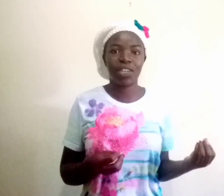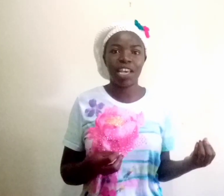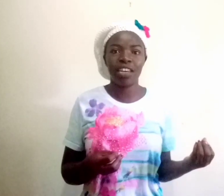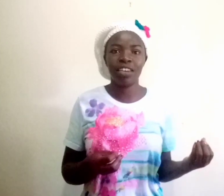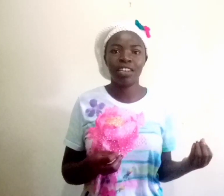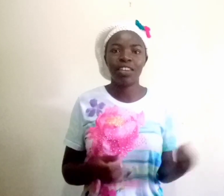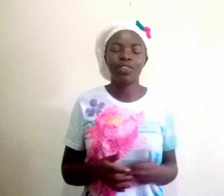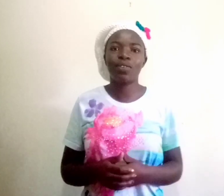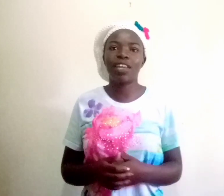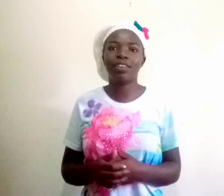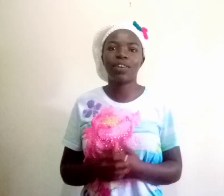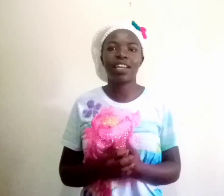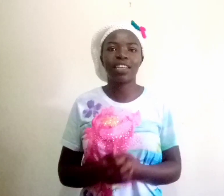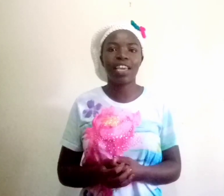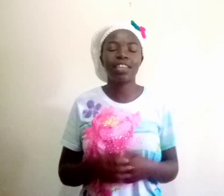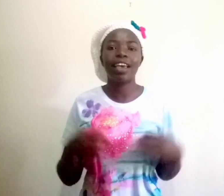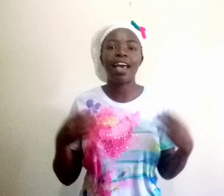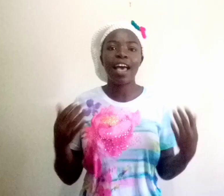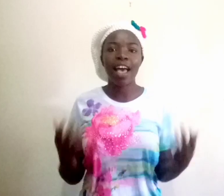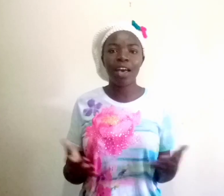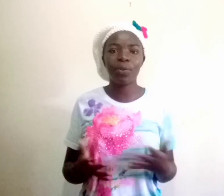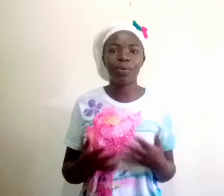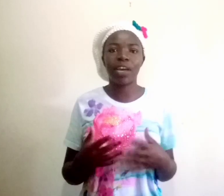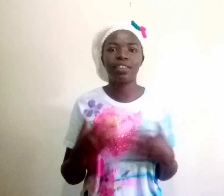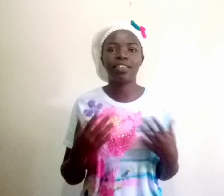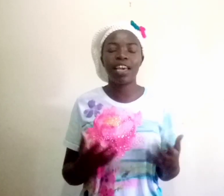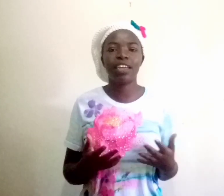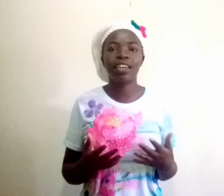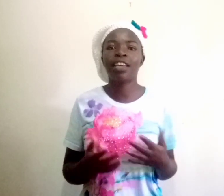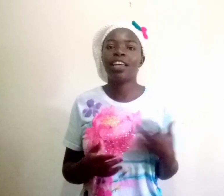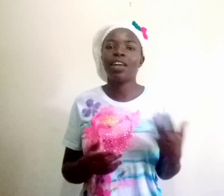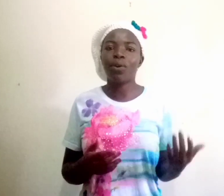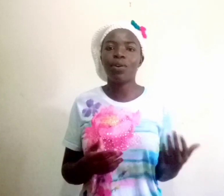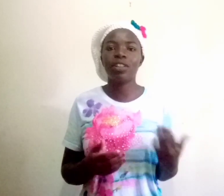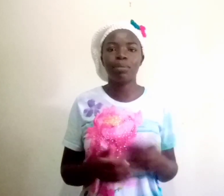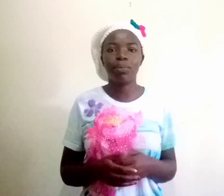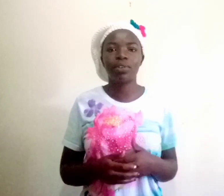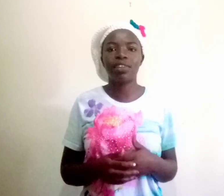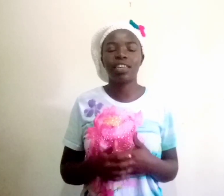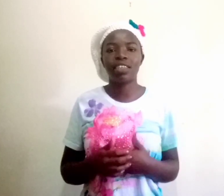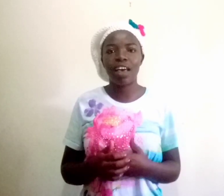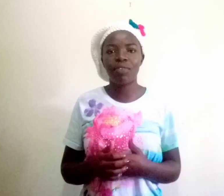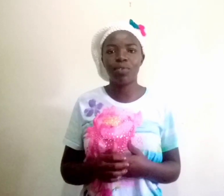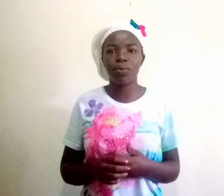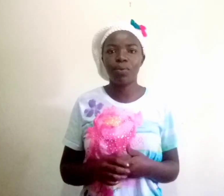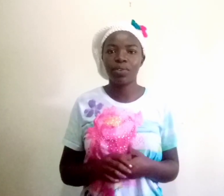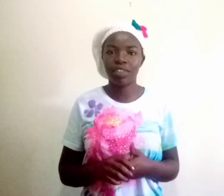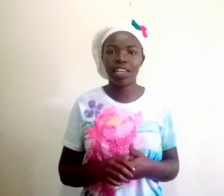sign, so that you can get how you can sign all the books that have no